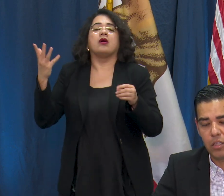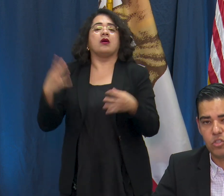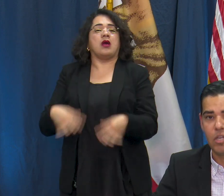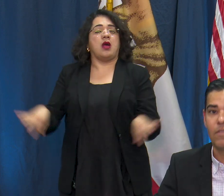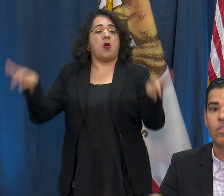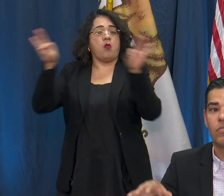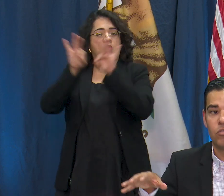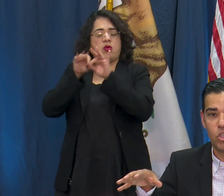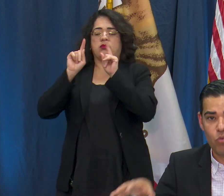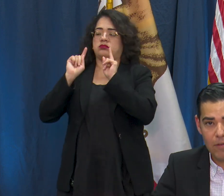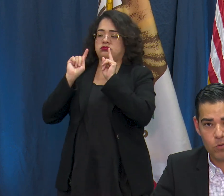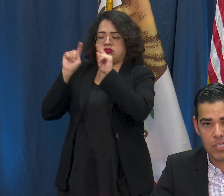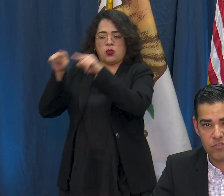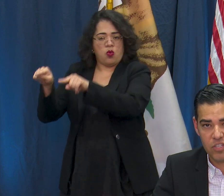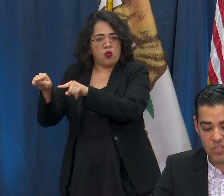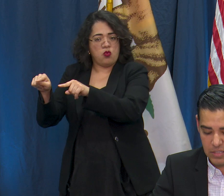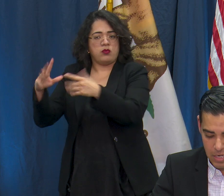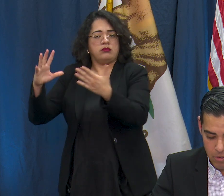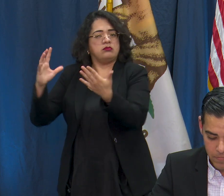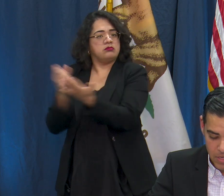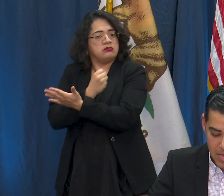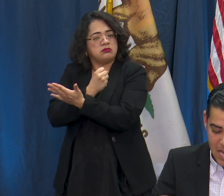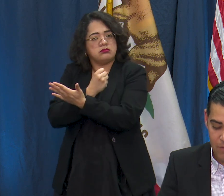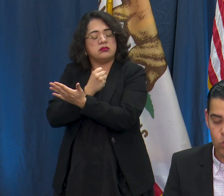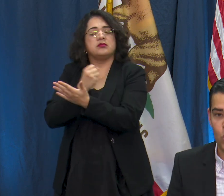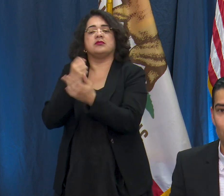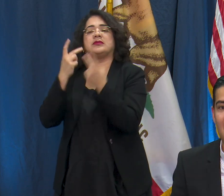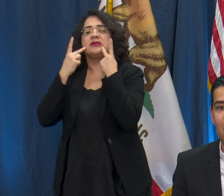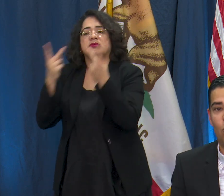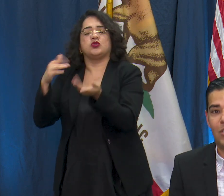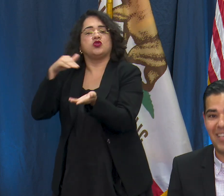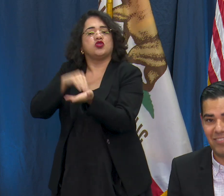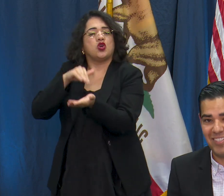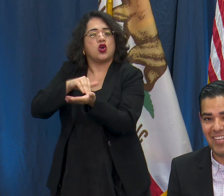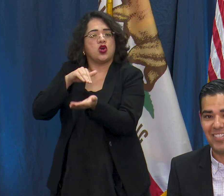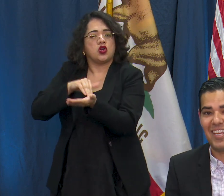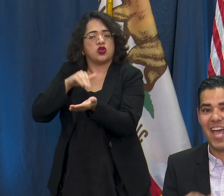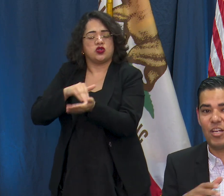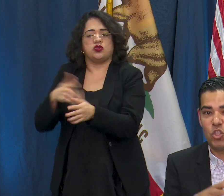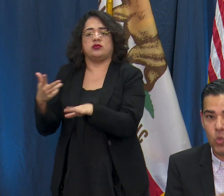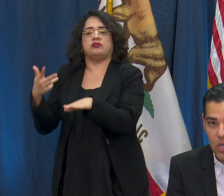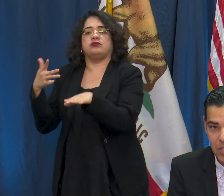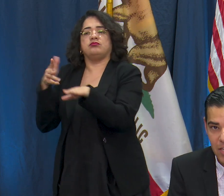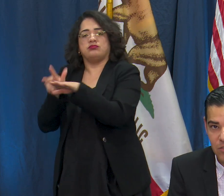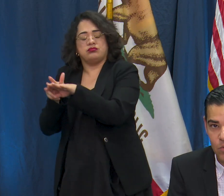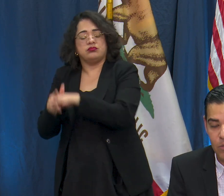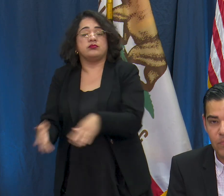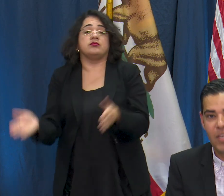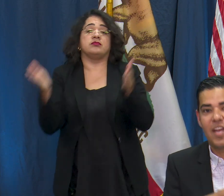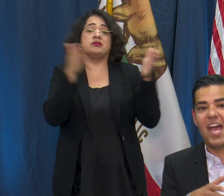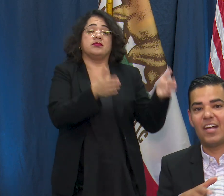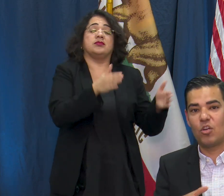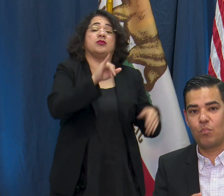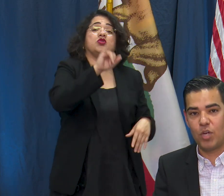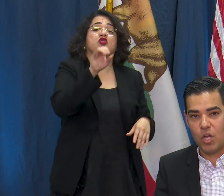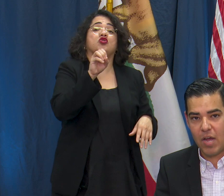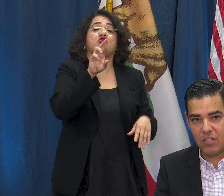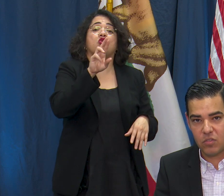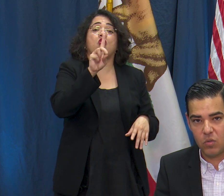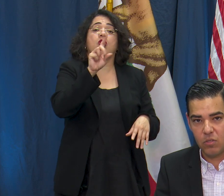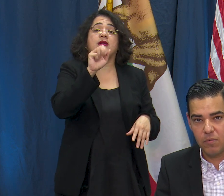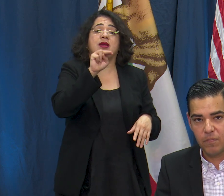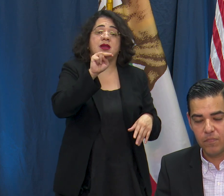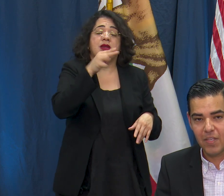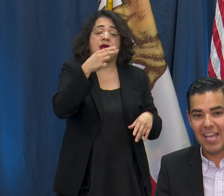City College. There's a drive-through testing site there. And of course, we have our testing sites at Jordan High School, at Cabrillo